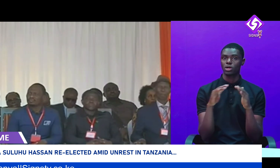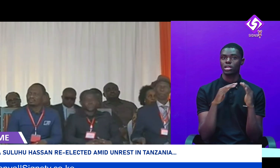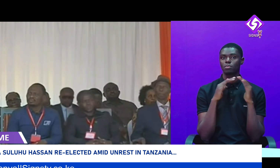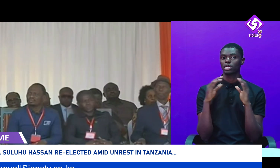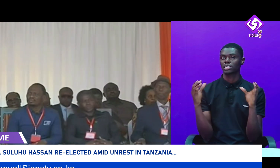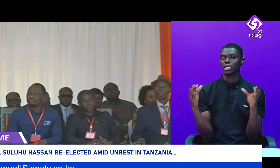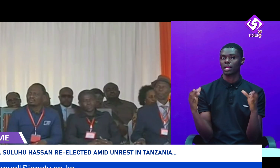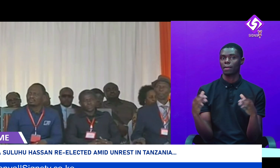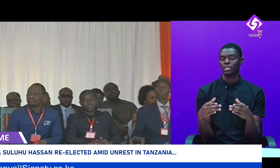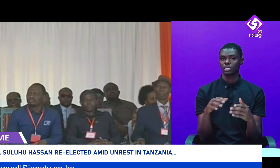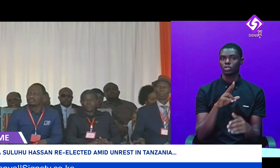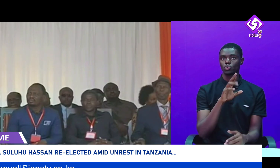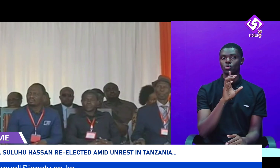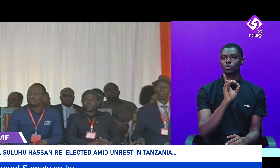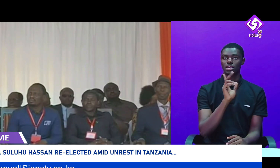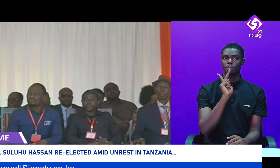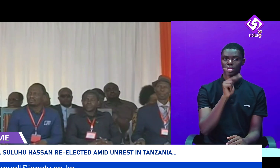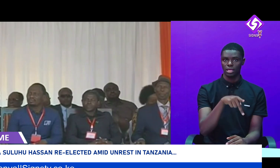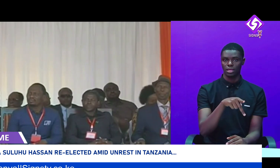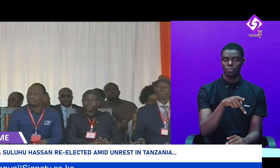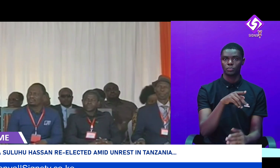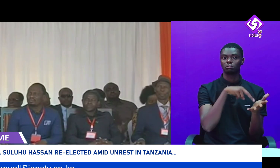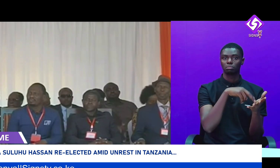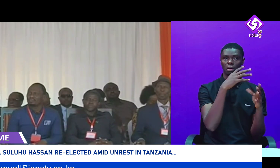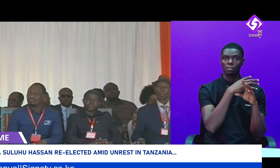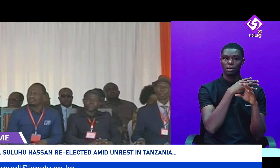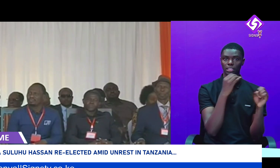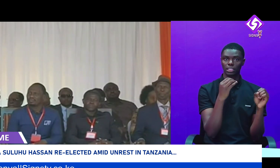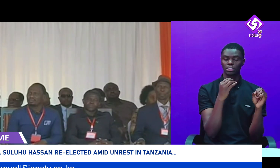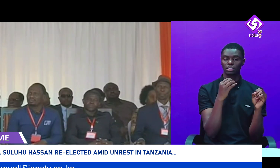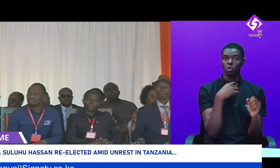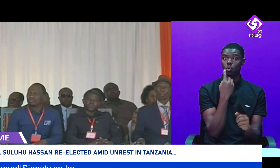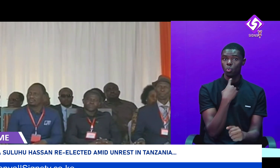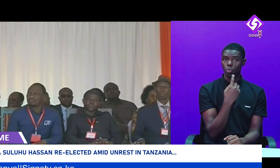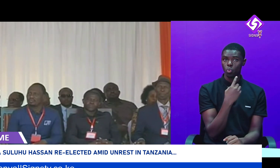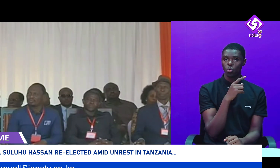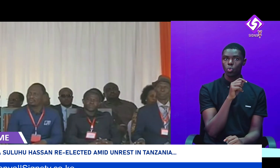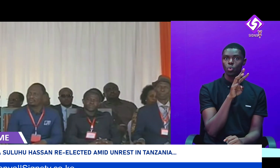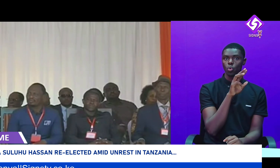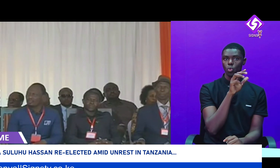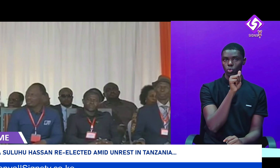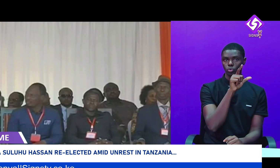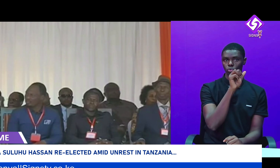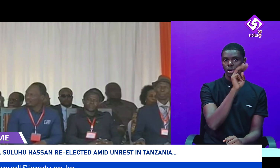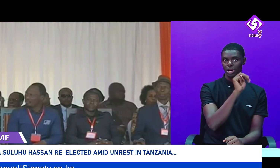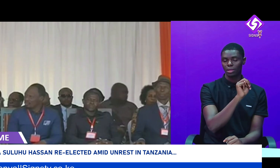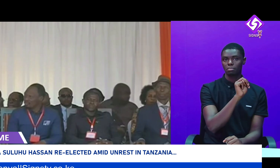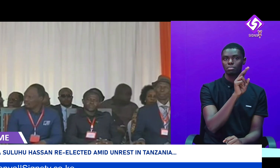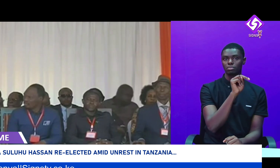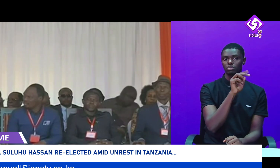UPDP, mgombea wa kiti cha rais alikuwa Mheshimiwa Twalib Ibrahim Kadege, na